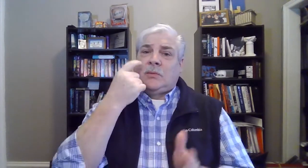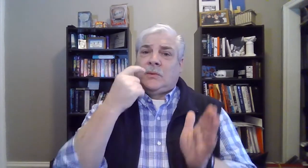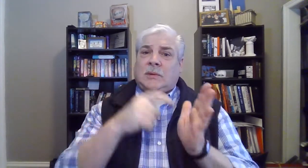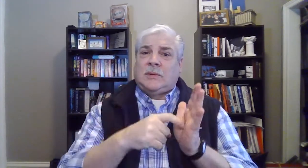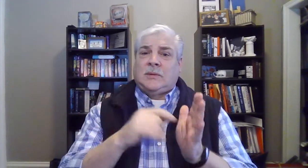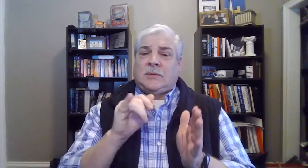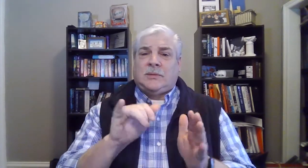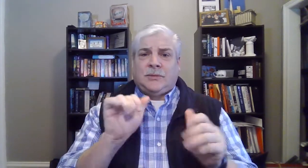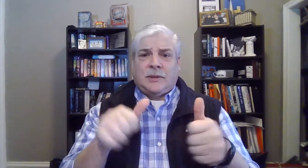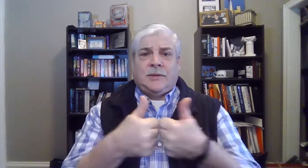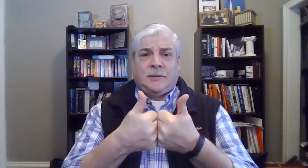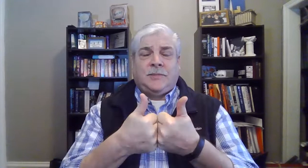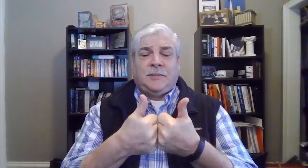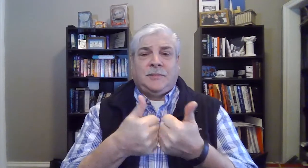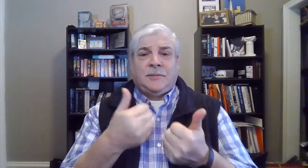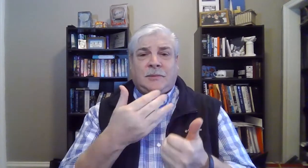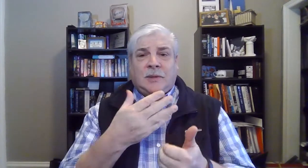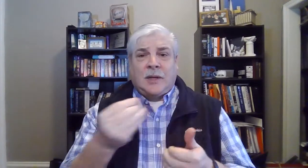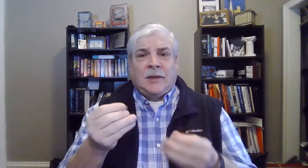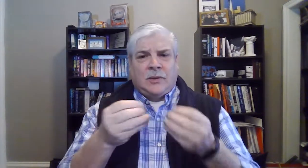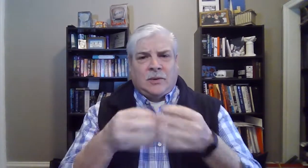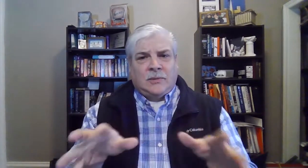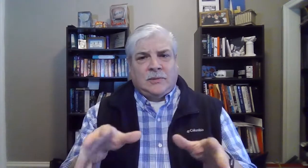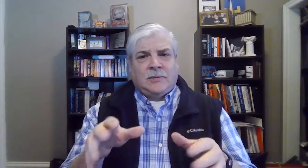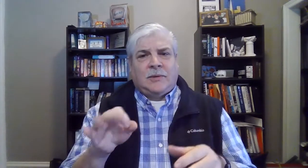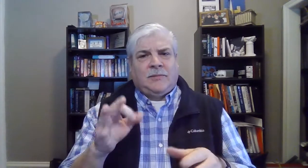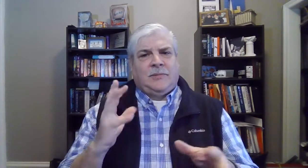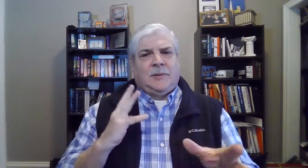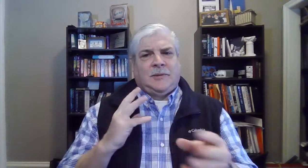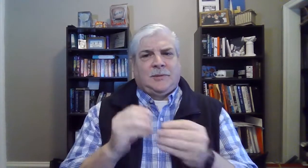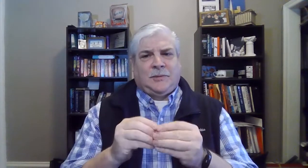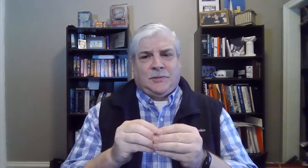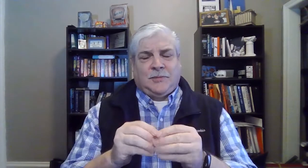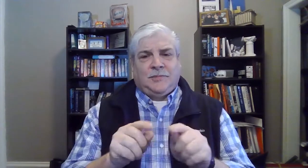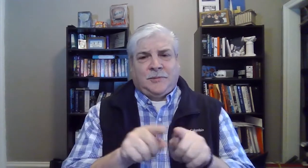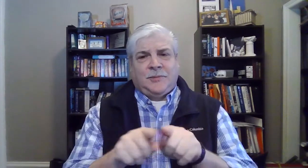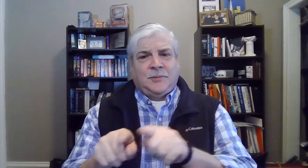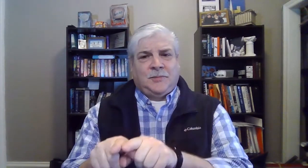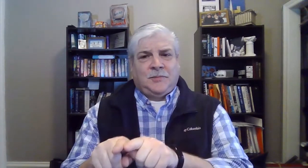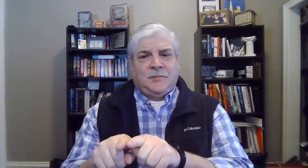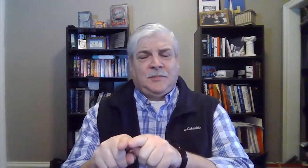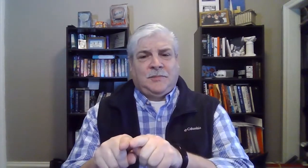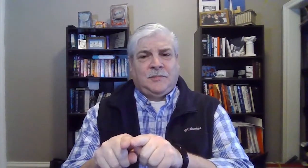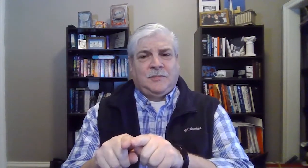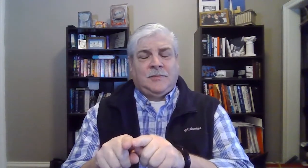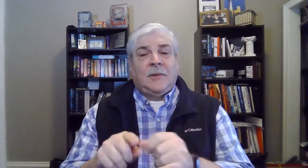We also recognize there are a lot of challenges and losses in this past year.